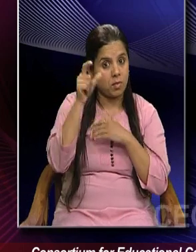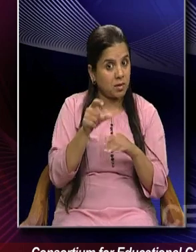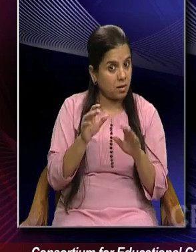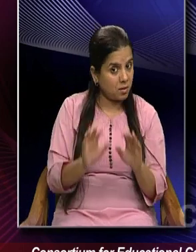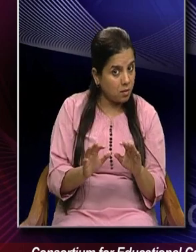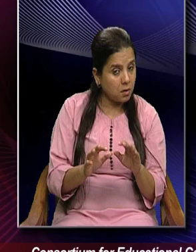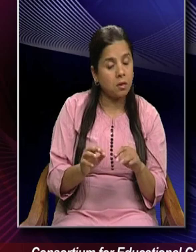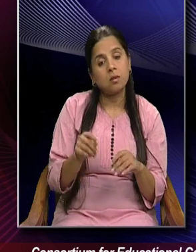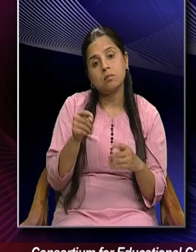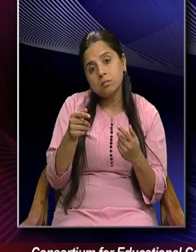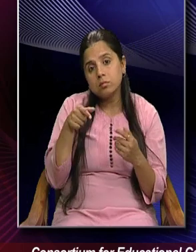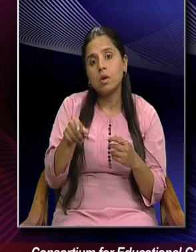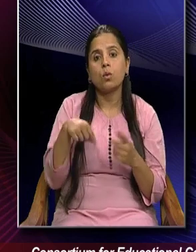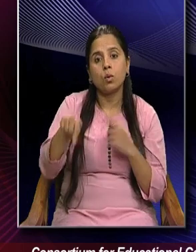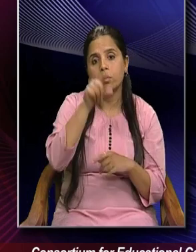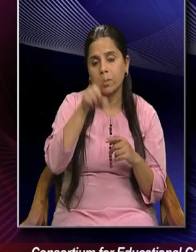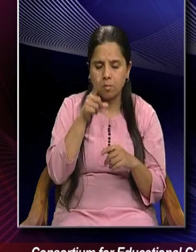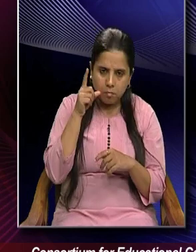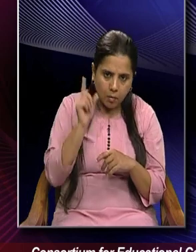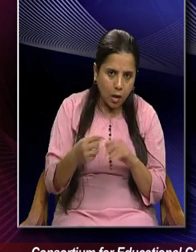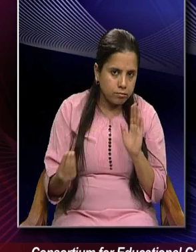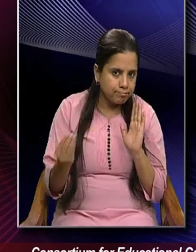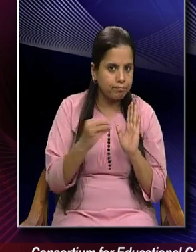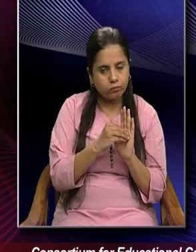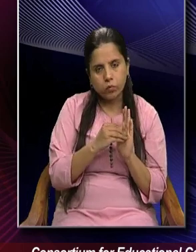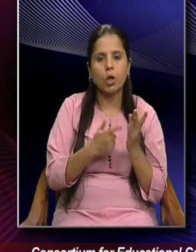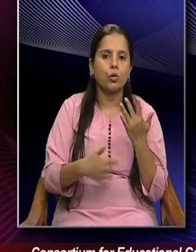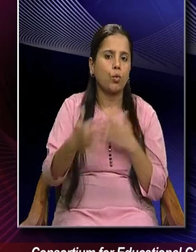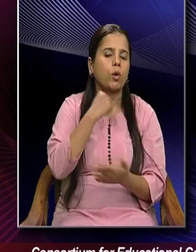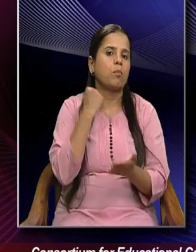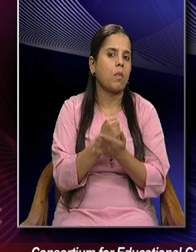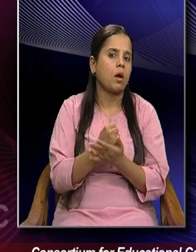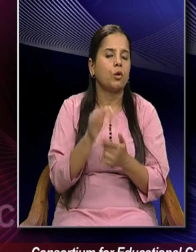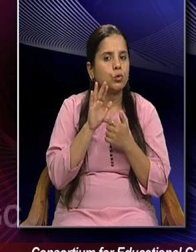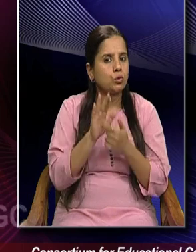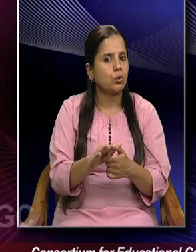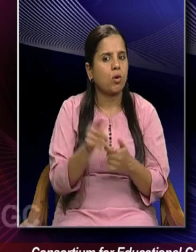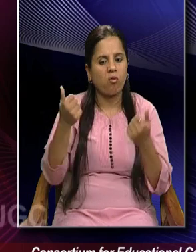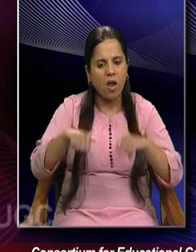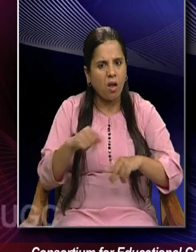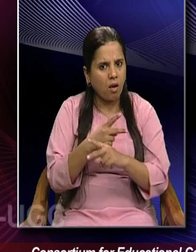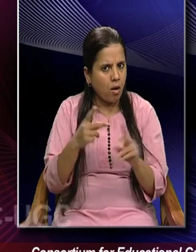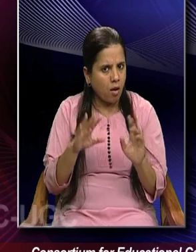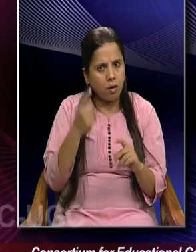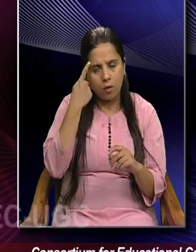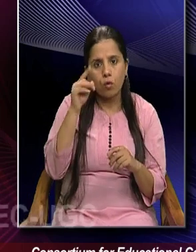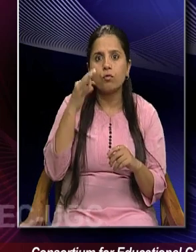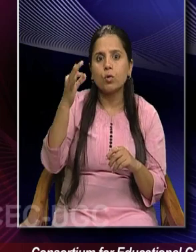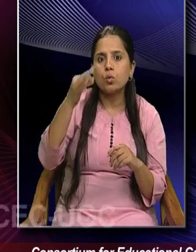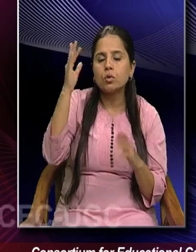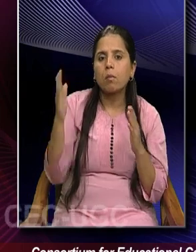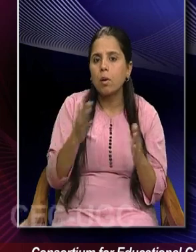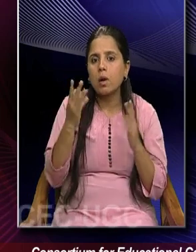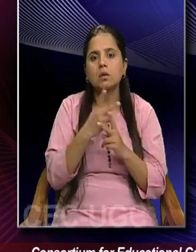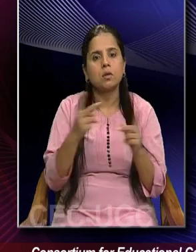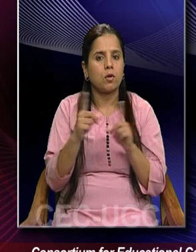person, that kind of a stakeholder must be covered in your reporting to highlight the failures for future